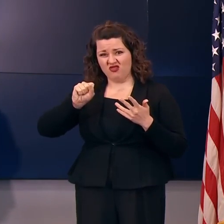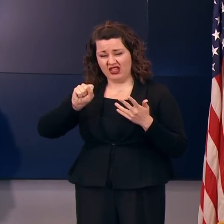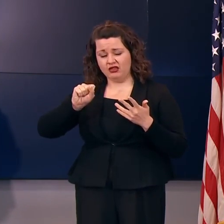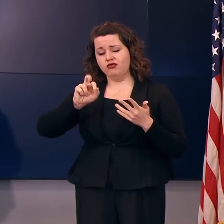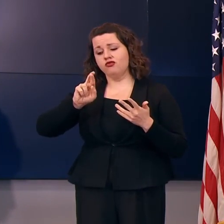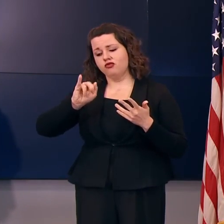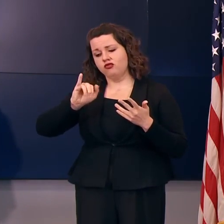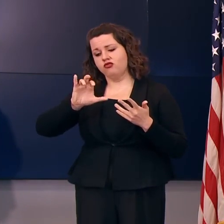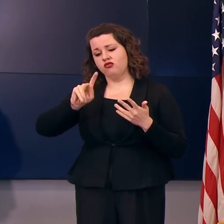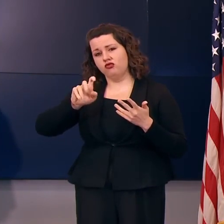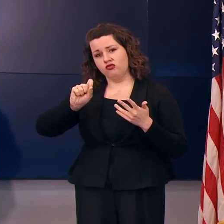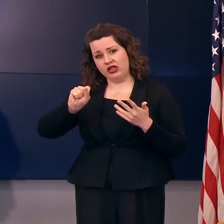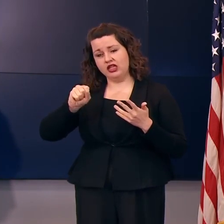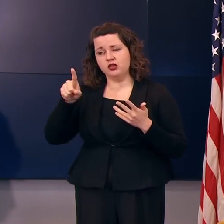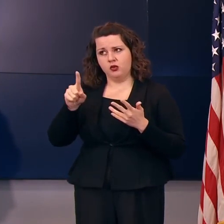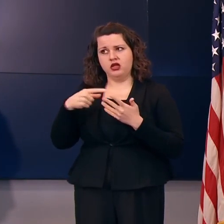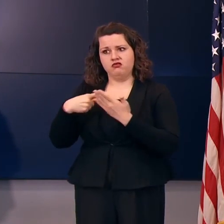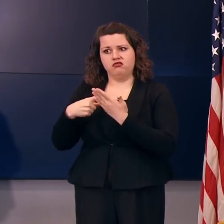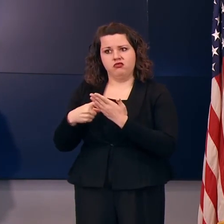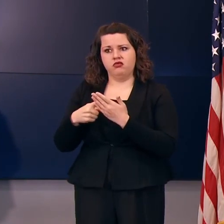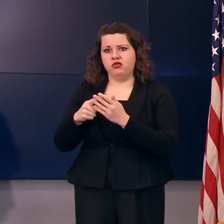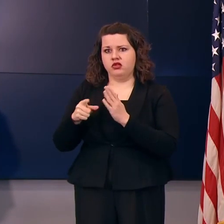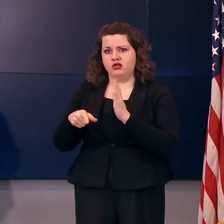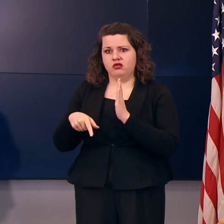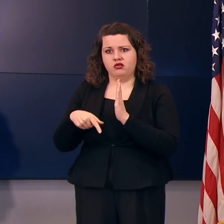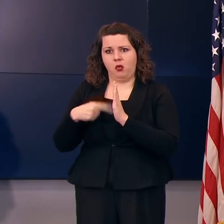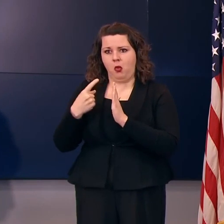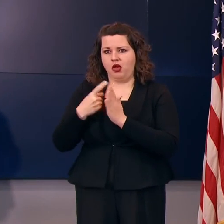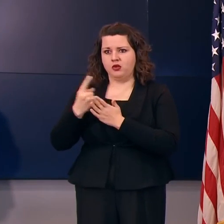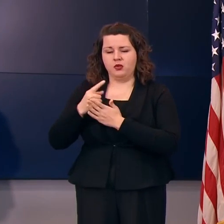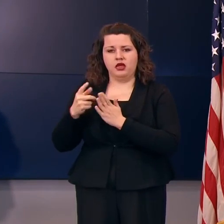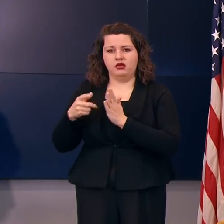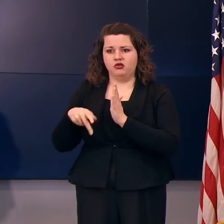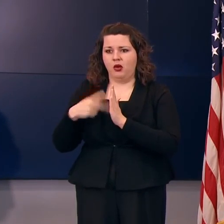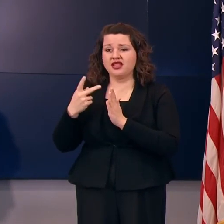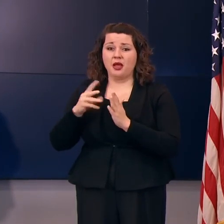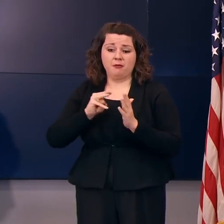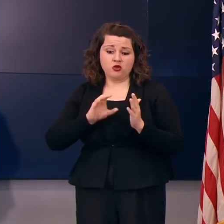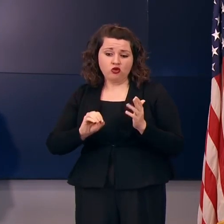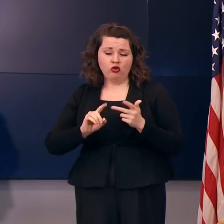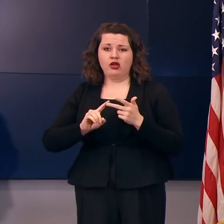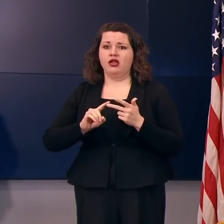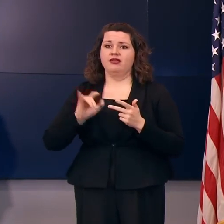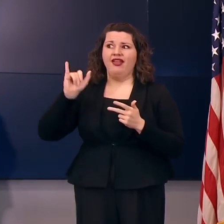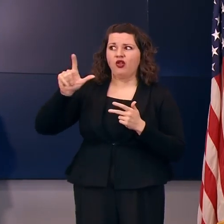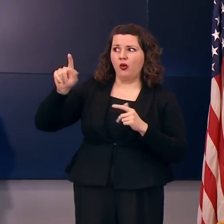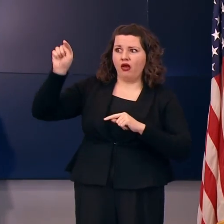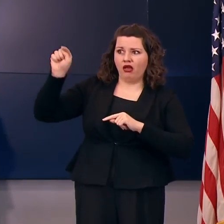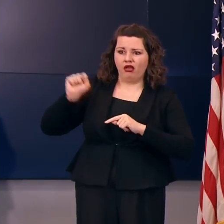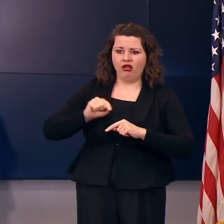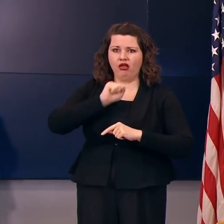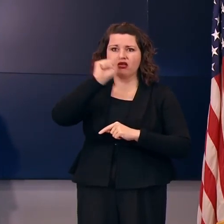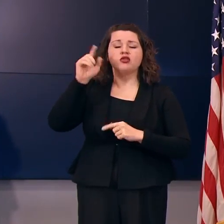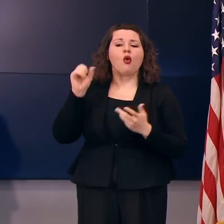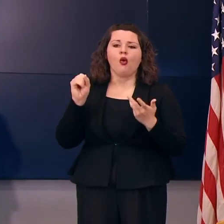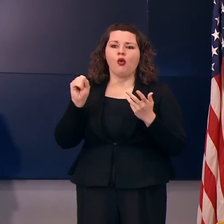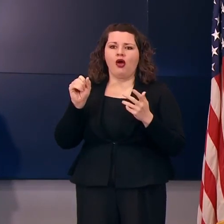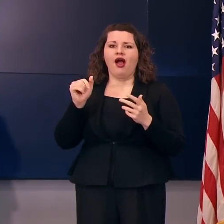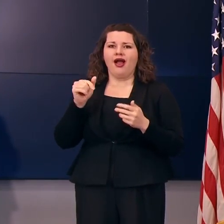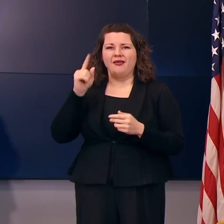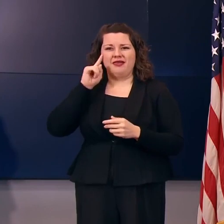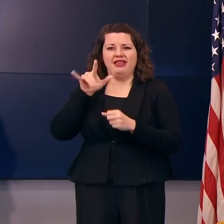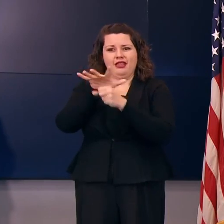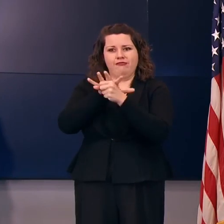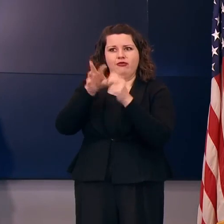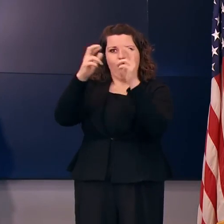once a week, if not more. Missouri, I mean, it just makes a lot of sense. Illinois, to just look at it from a regional perspective. But I can tell